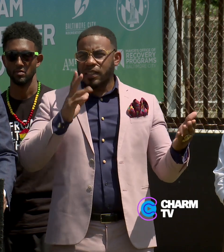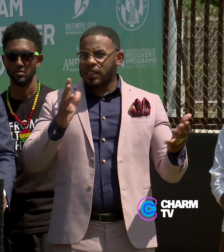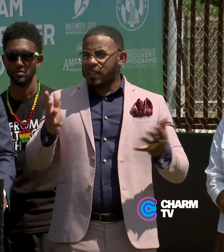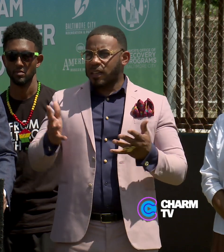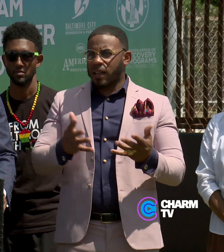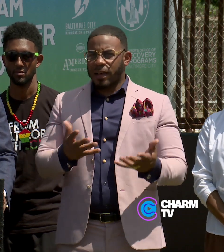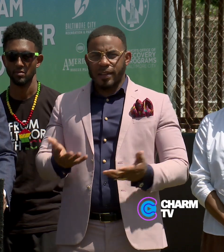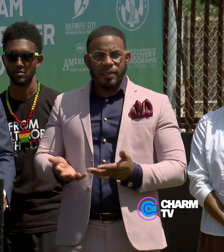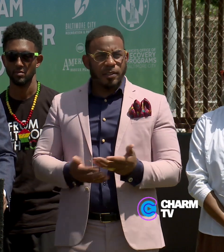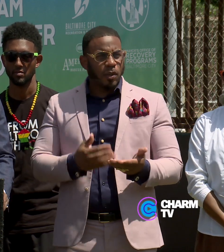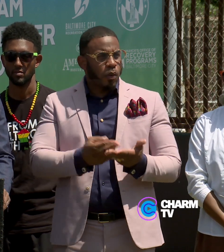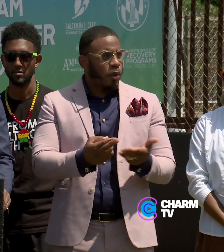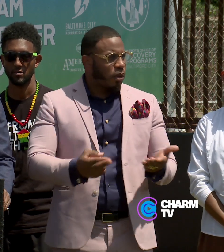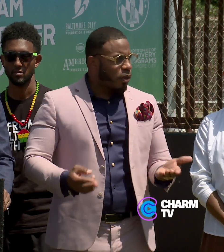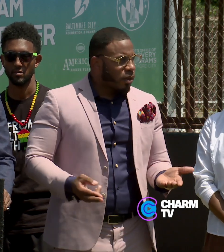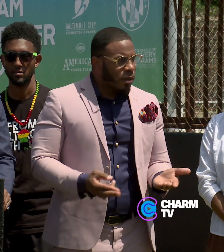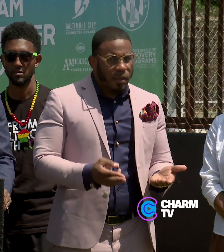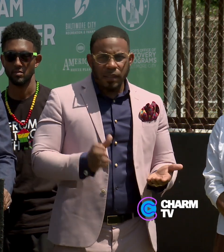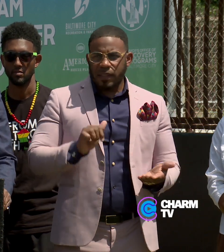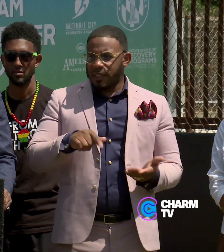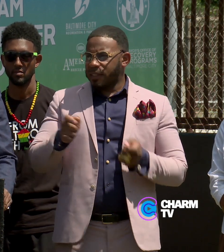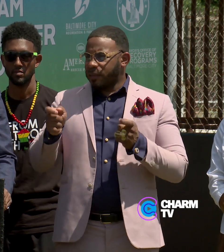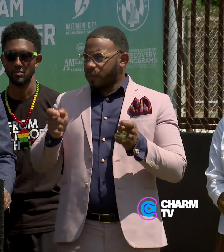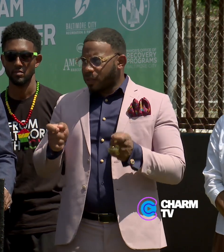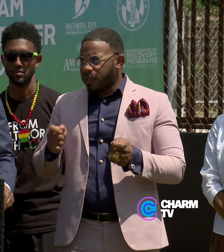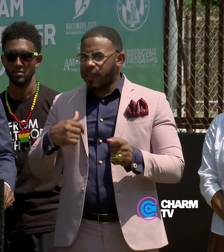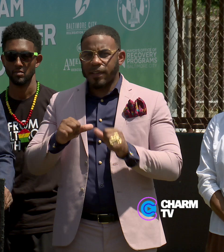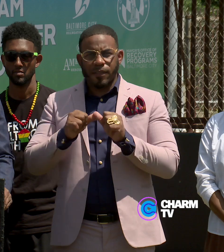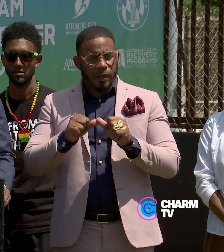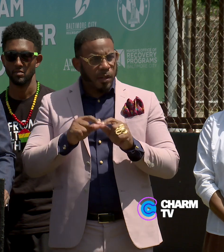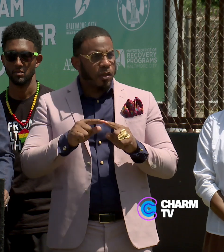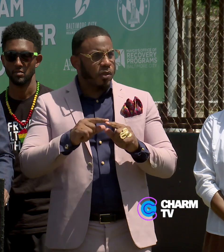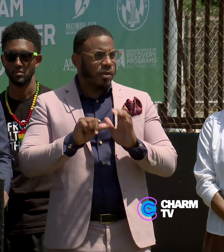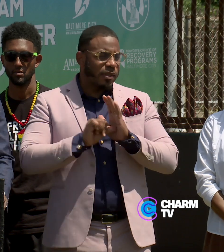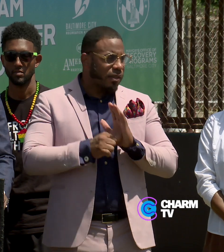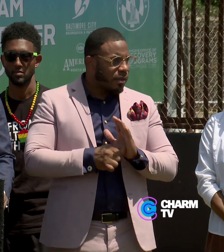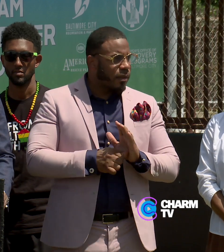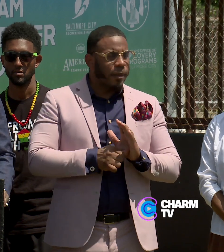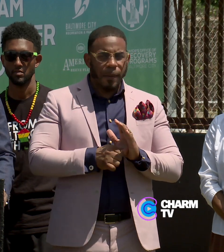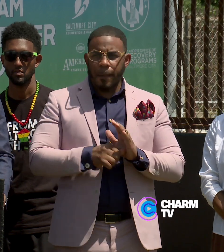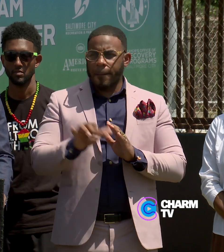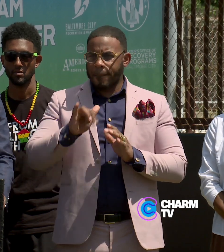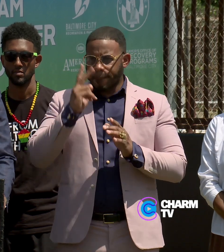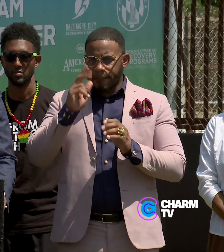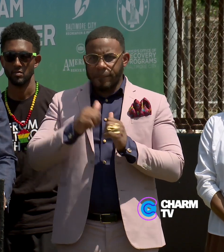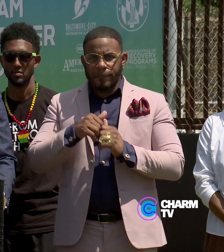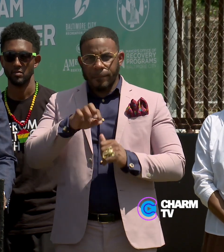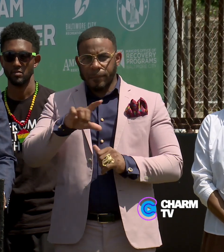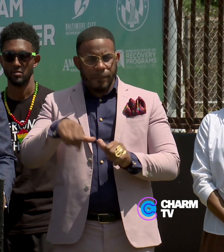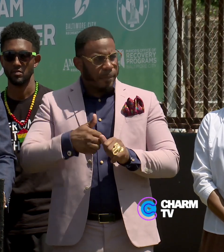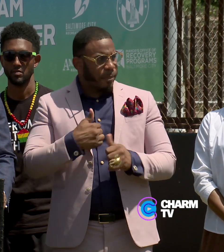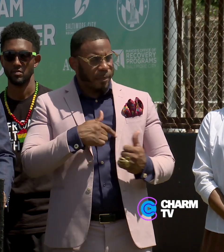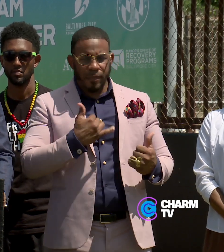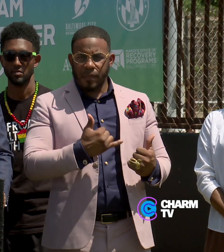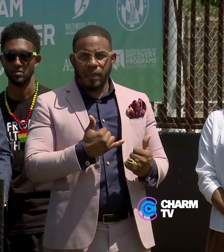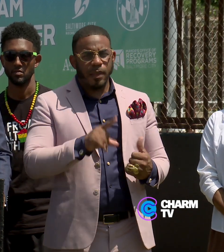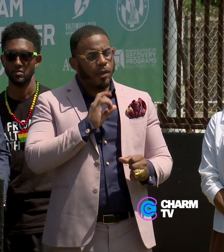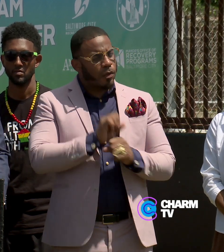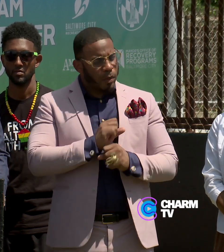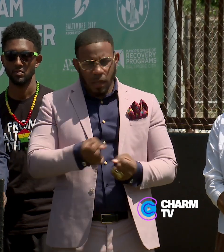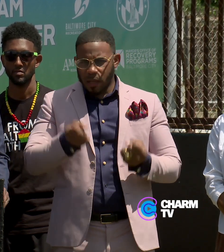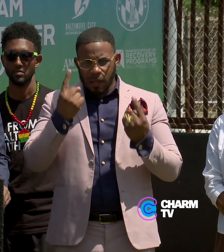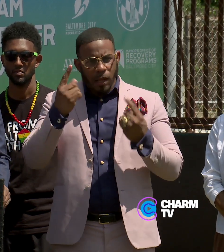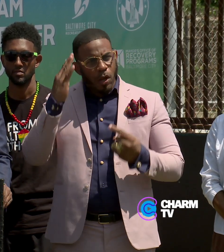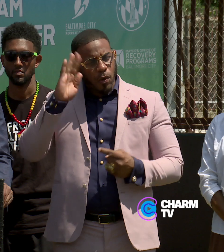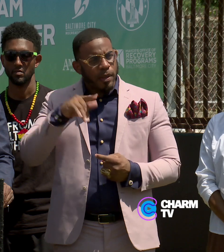see resources that this administration has continued to double down on, like we see with the pool behind us today, they truly